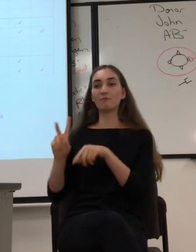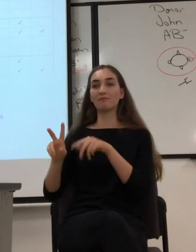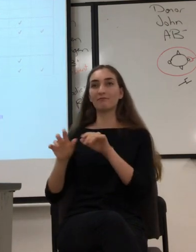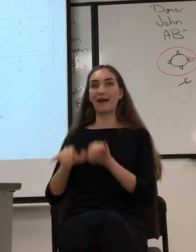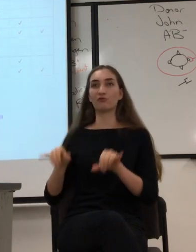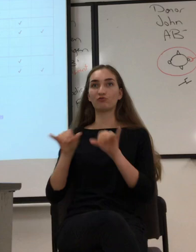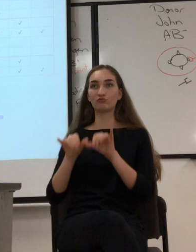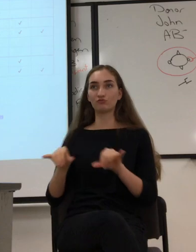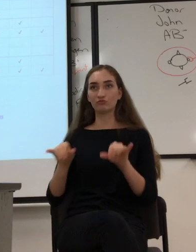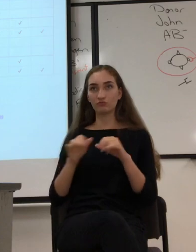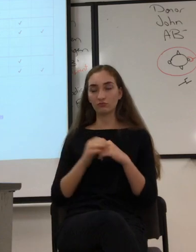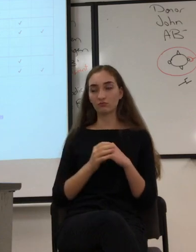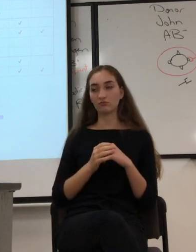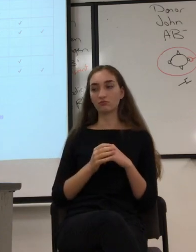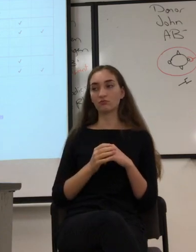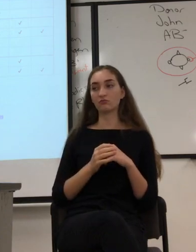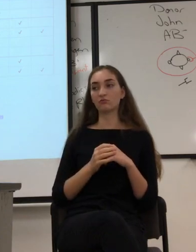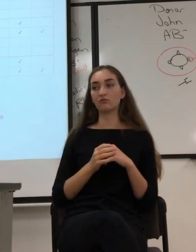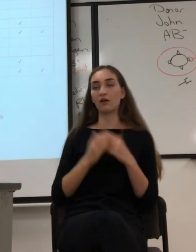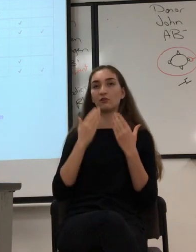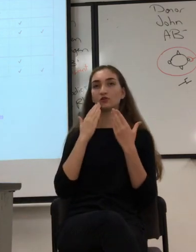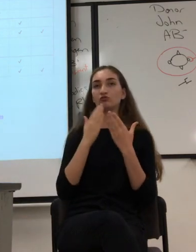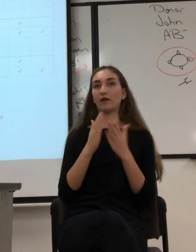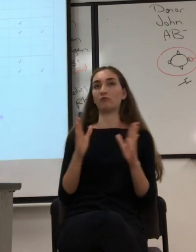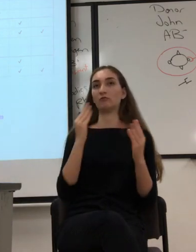things. Here's one that I always ask that